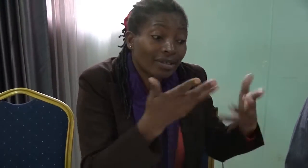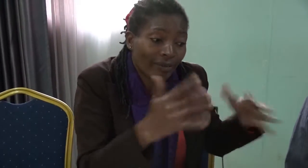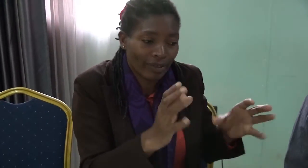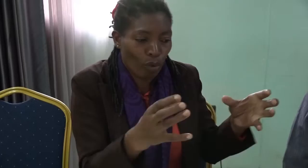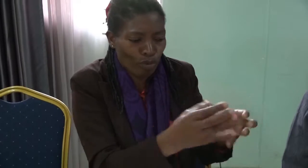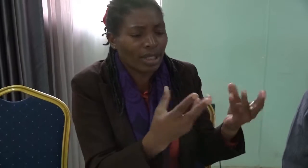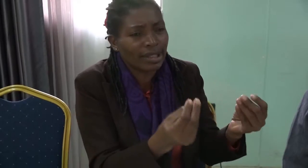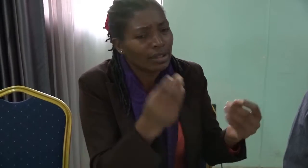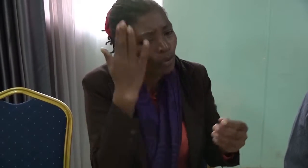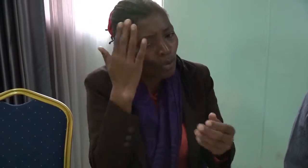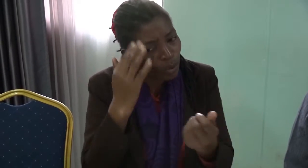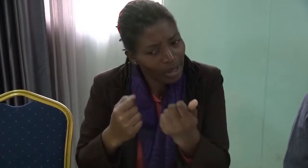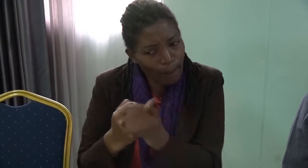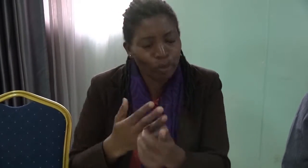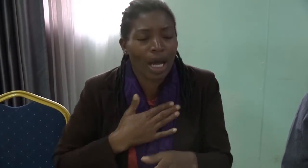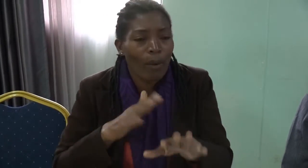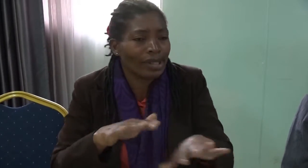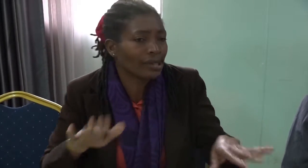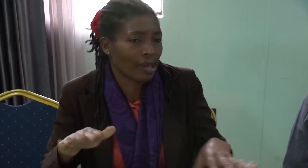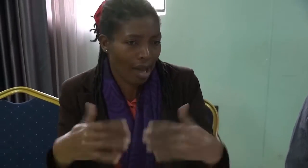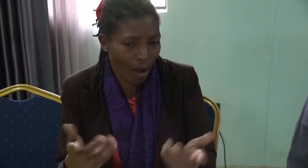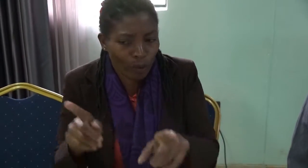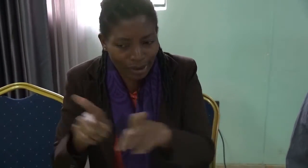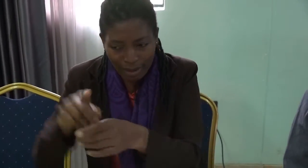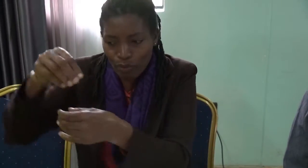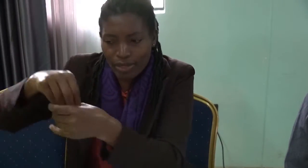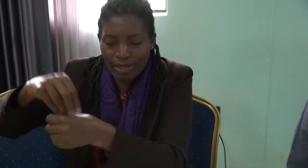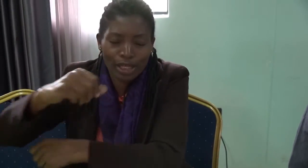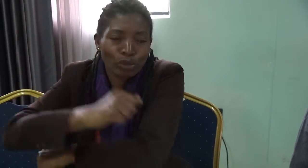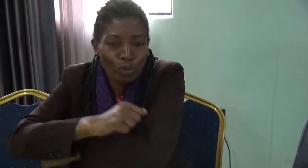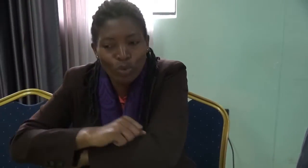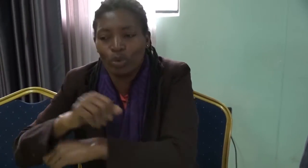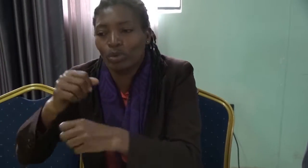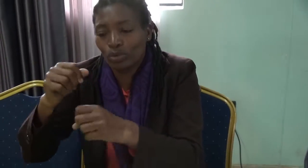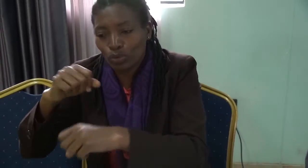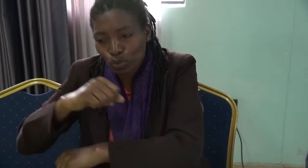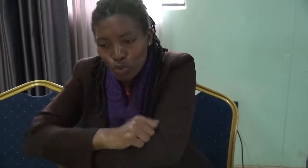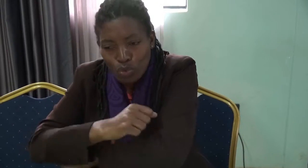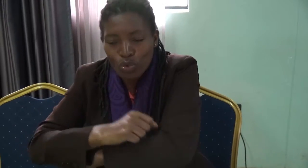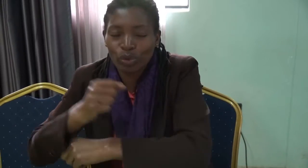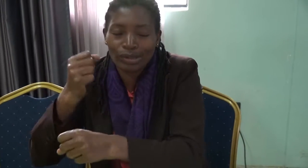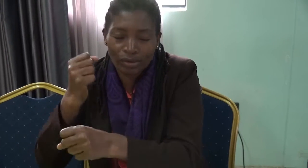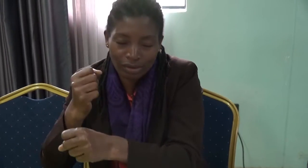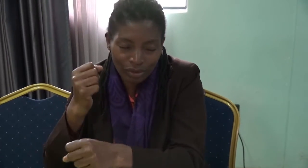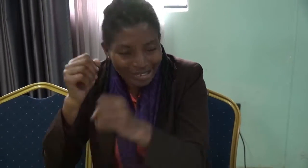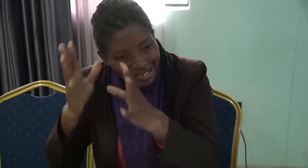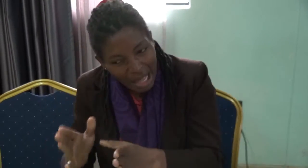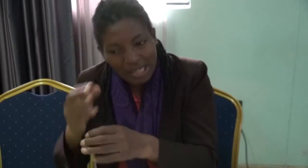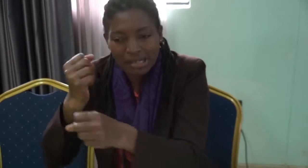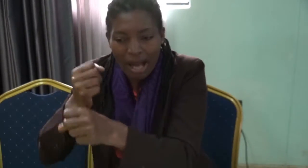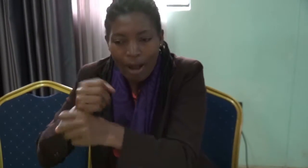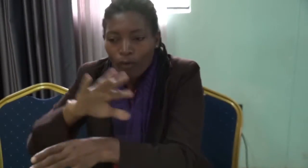people with disability, so that it can be easy for us to implement these